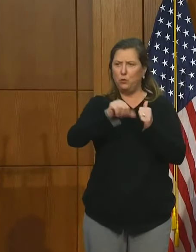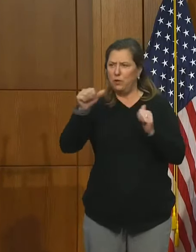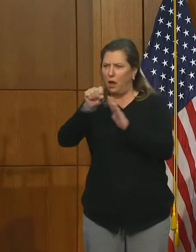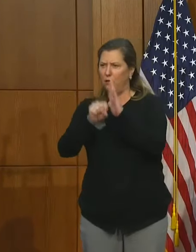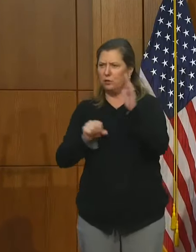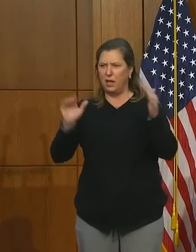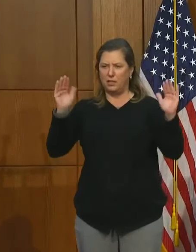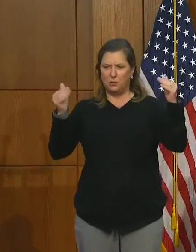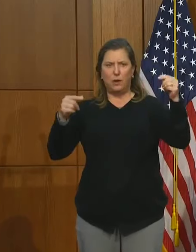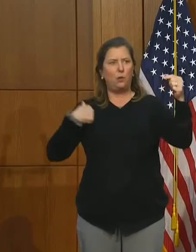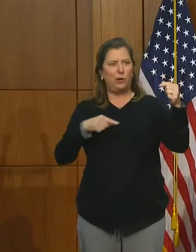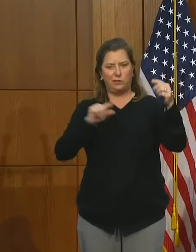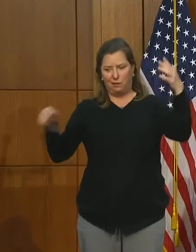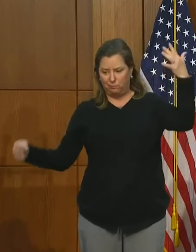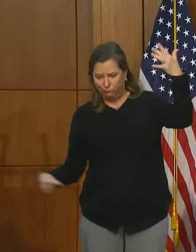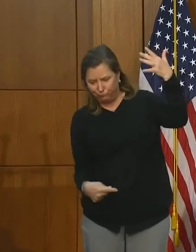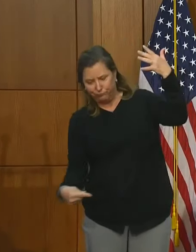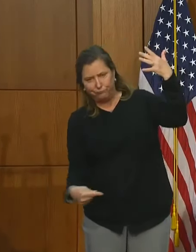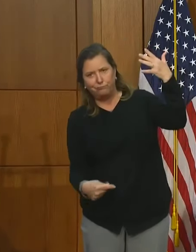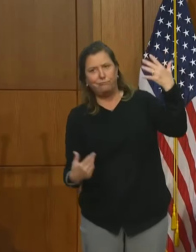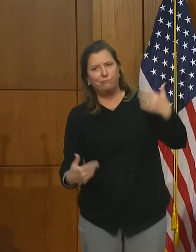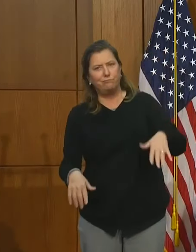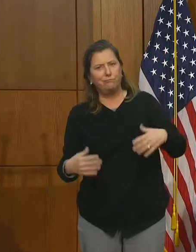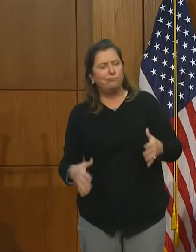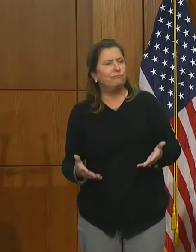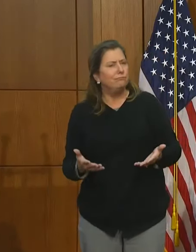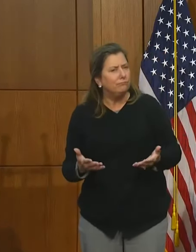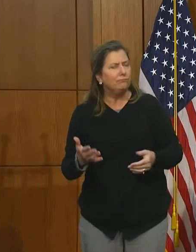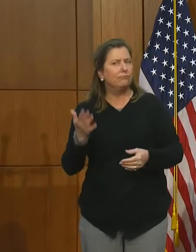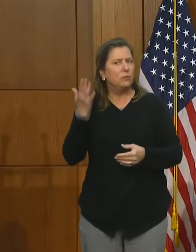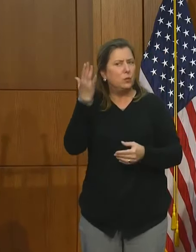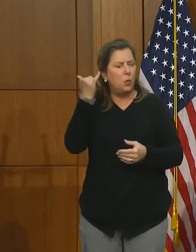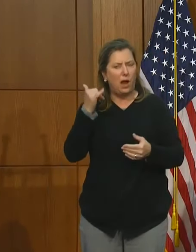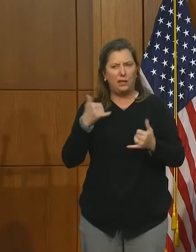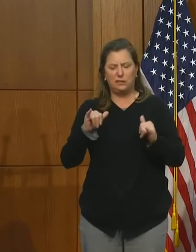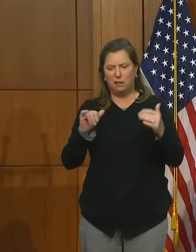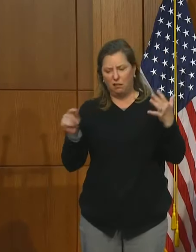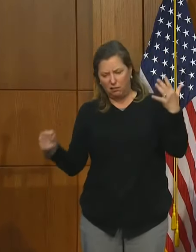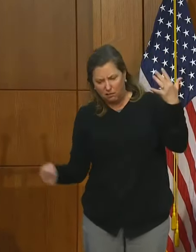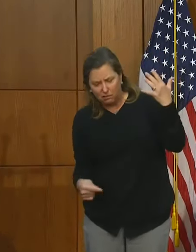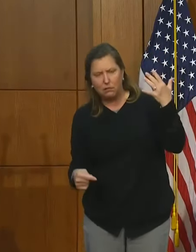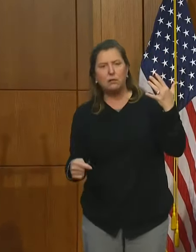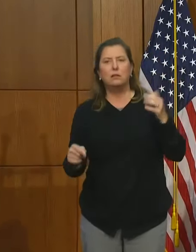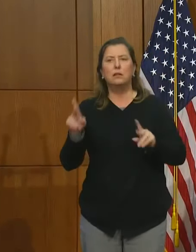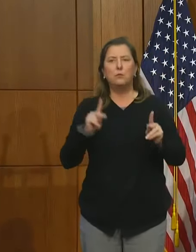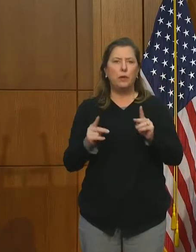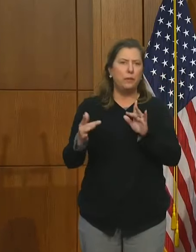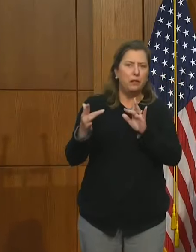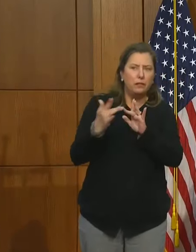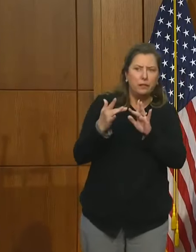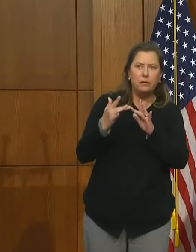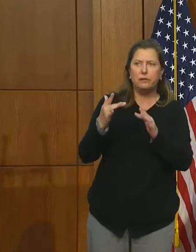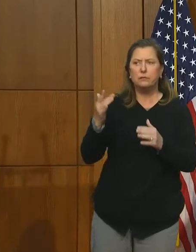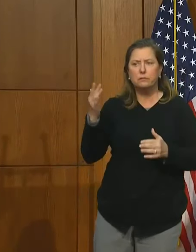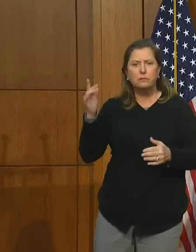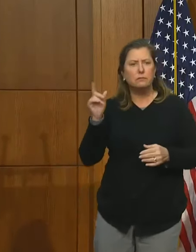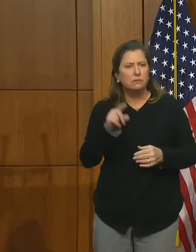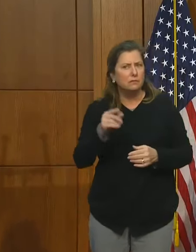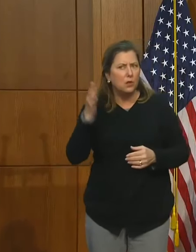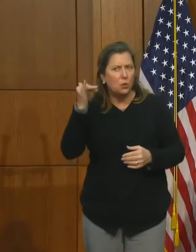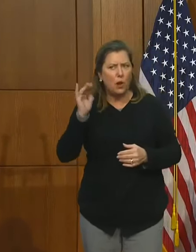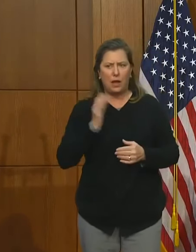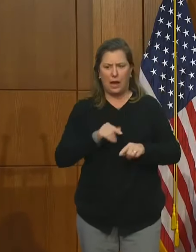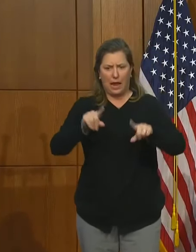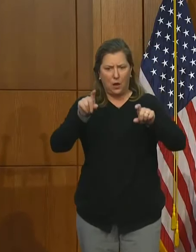still at the bottom. So I'm wondering why that is. A lot of our viewers keep reaching out wanting to know why is